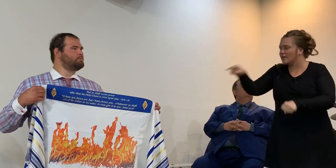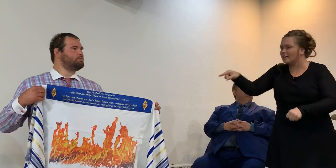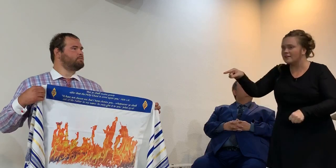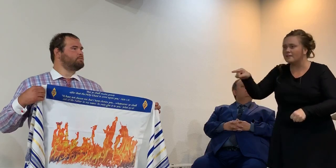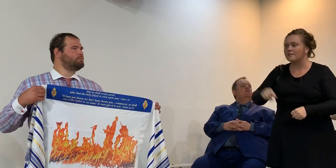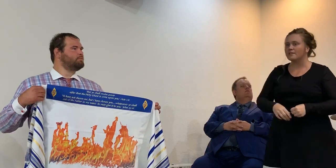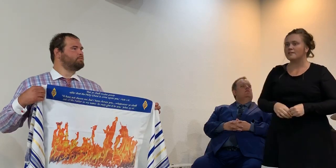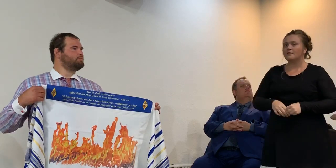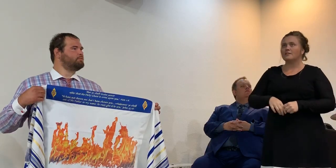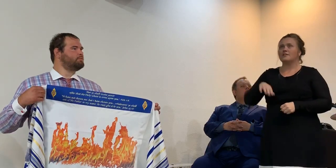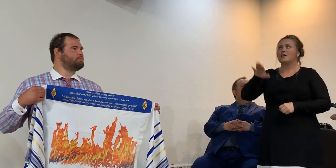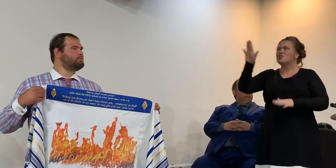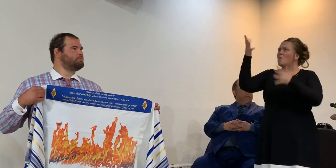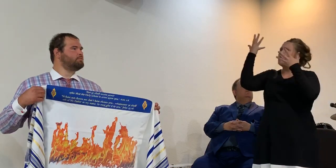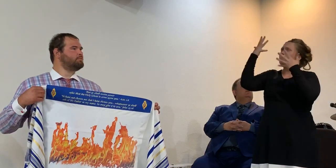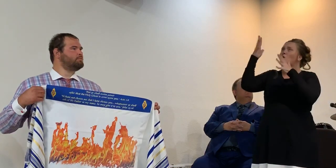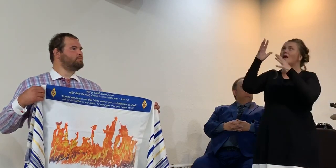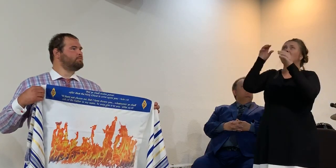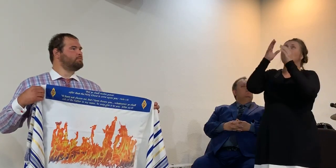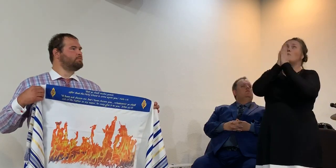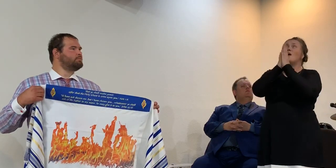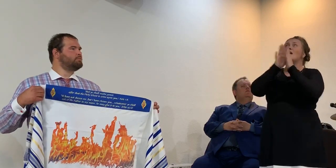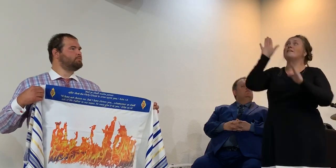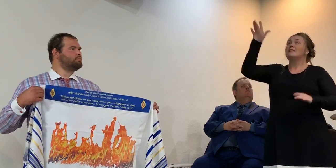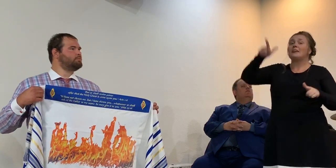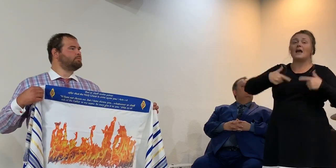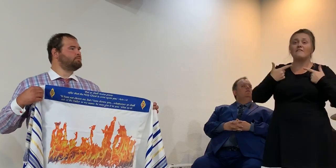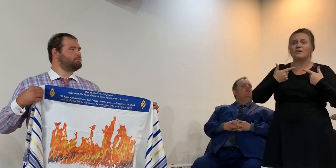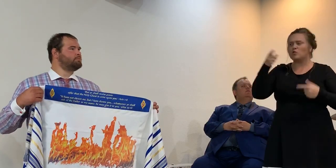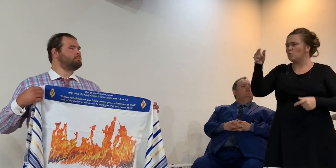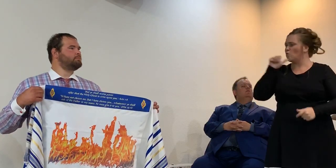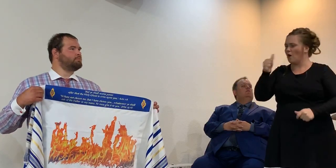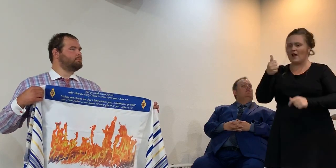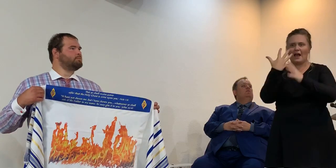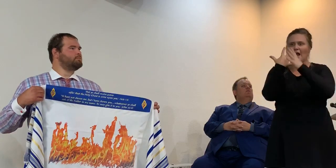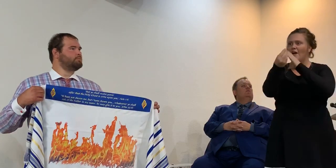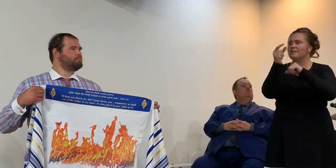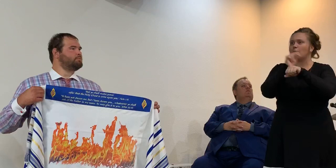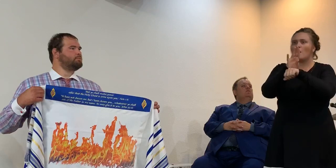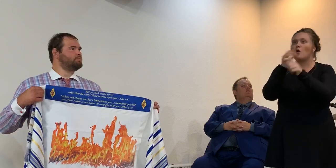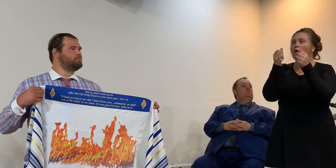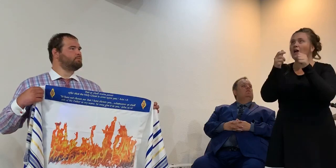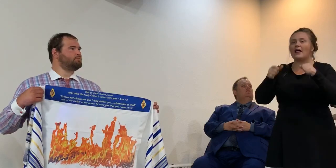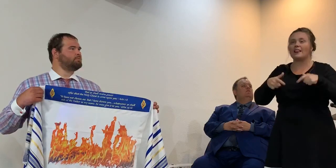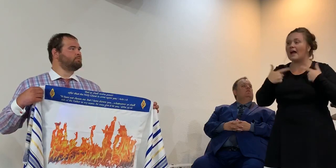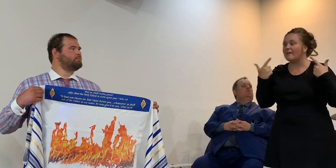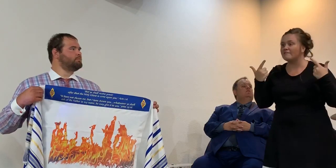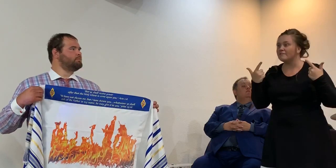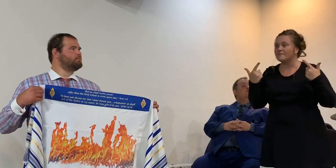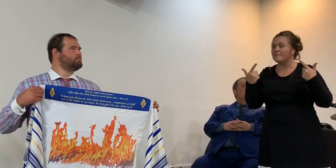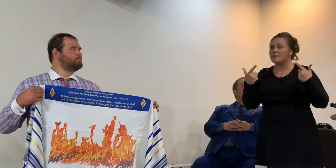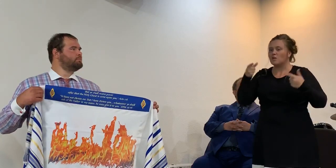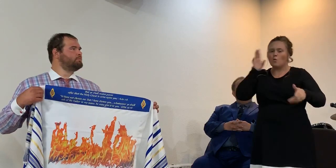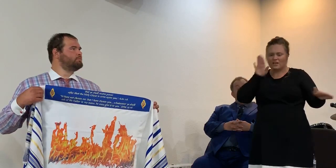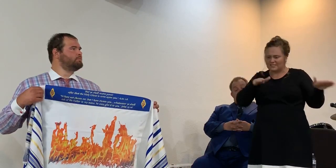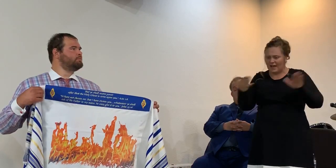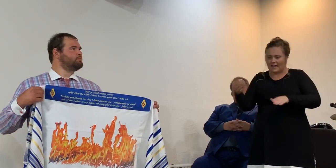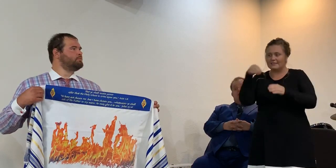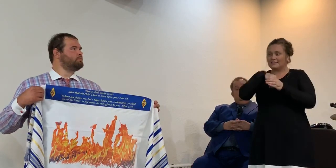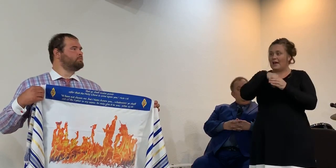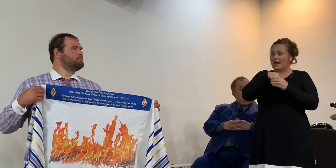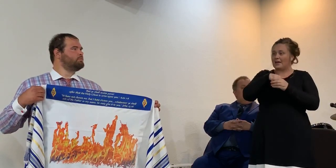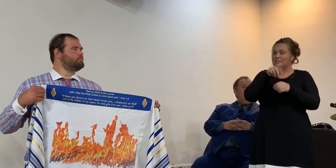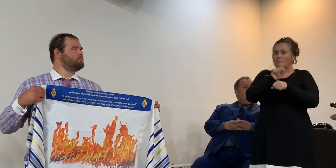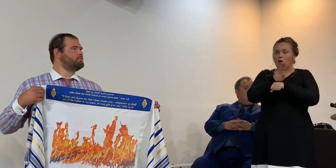proper covering of prayer in his life, he would not come out alive. He would die inside there, and they